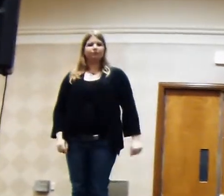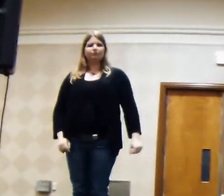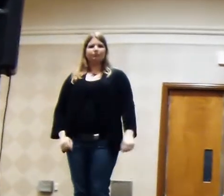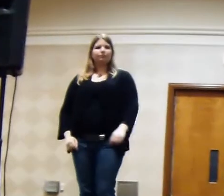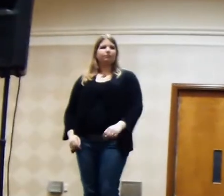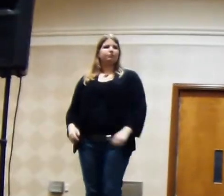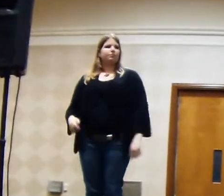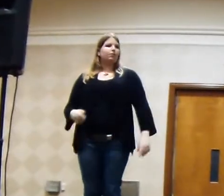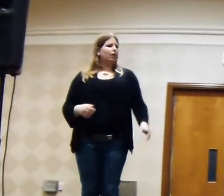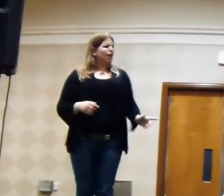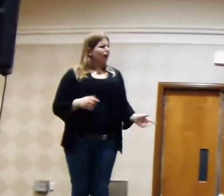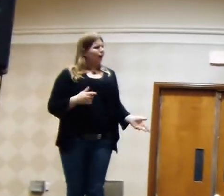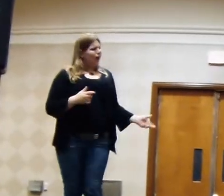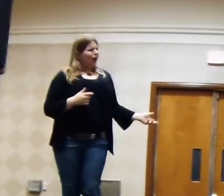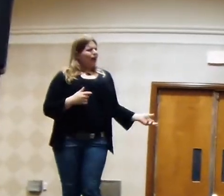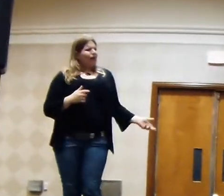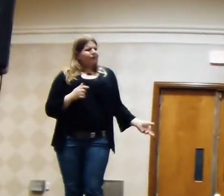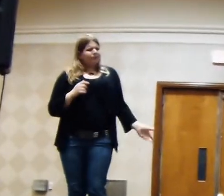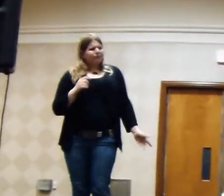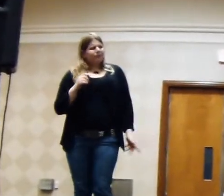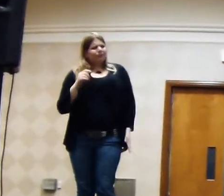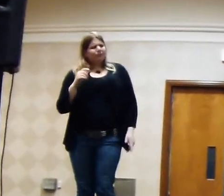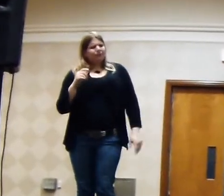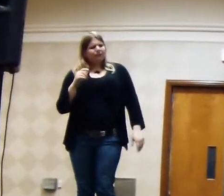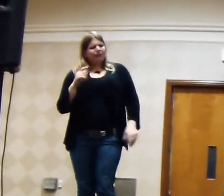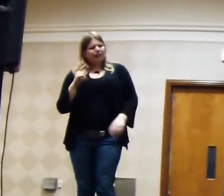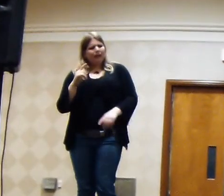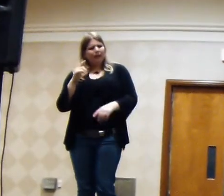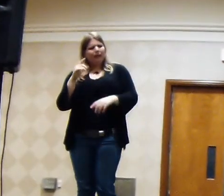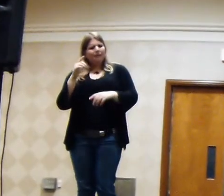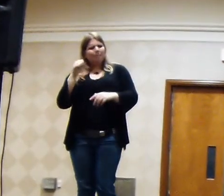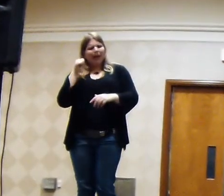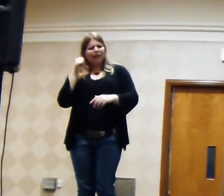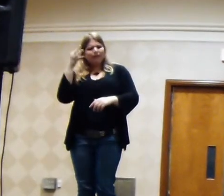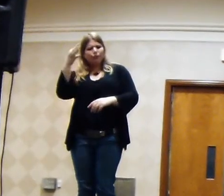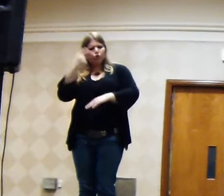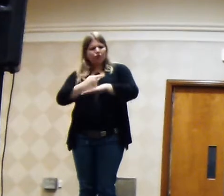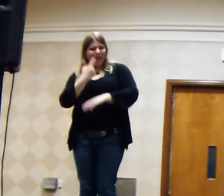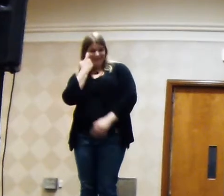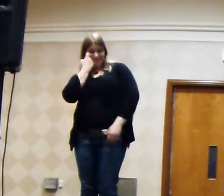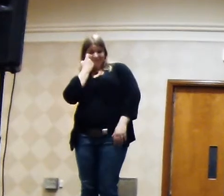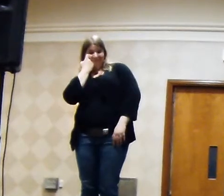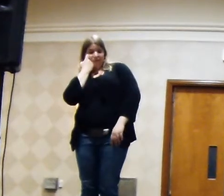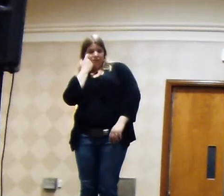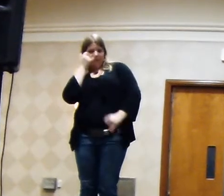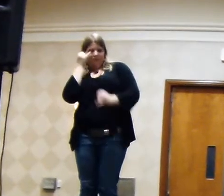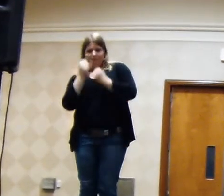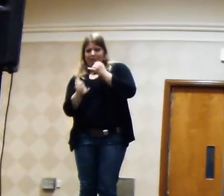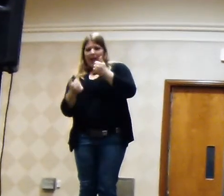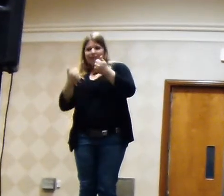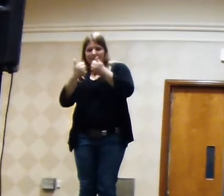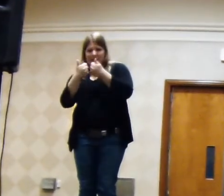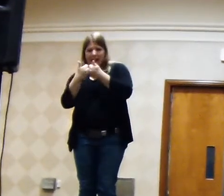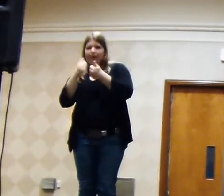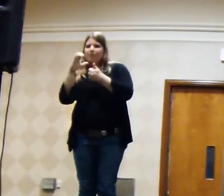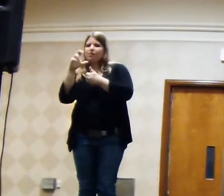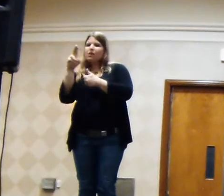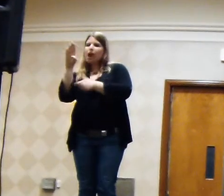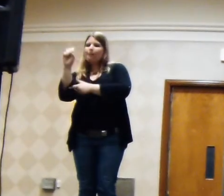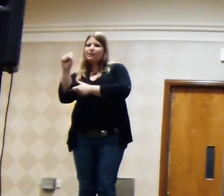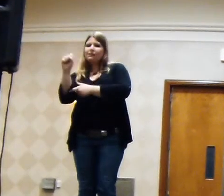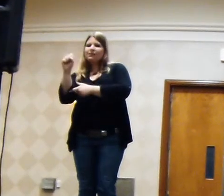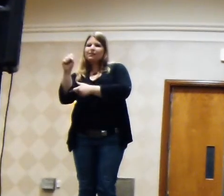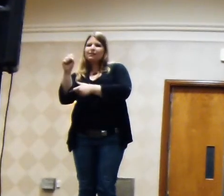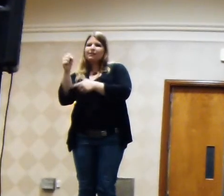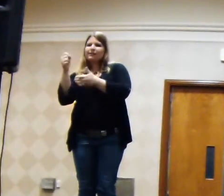Yeah, and the Cubs, it was like, on Back to the Future Day, I think was the last game that they